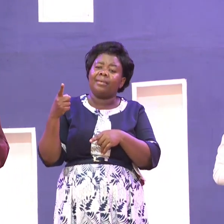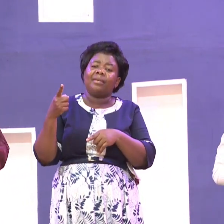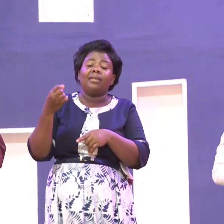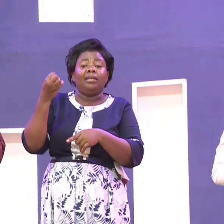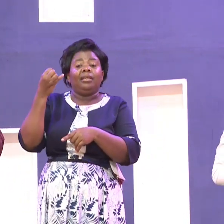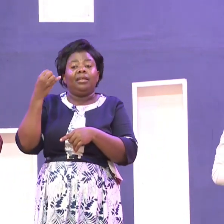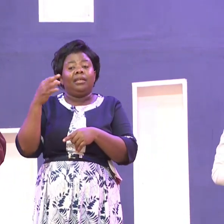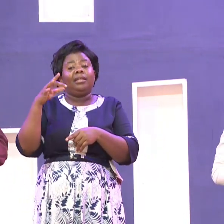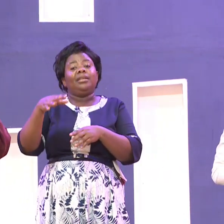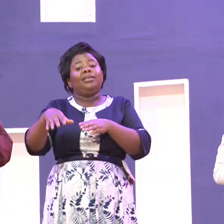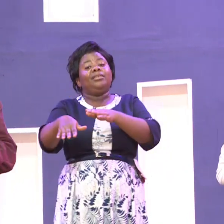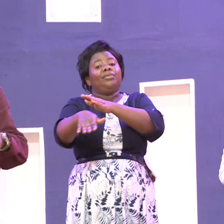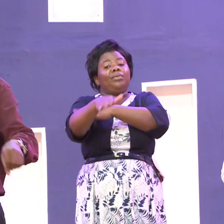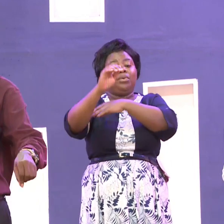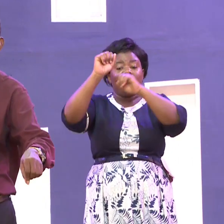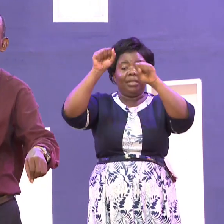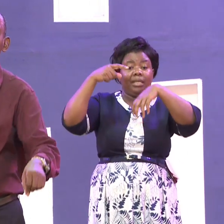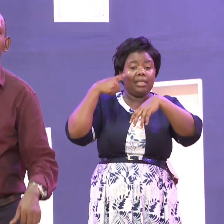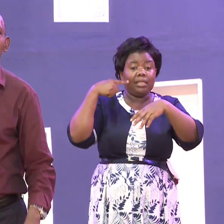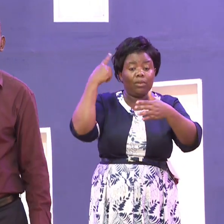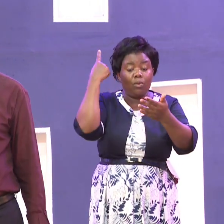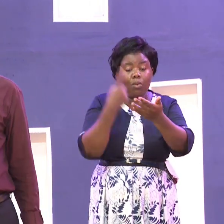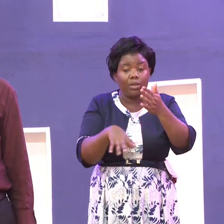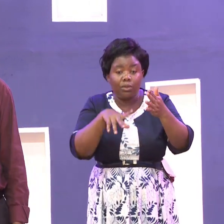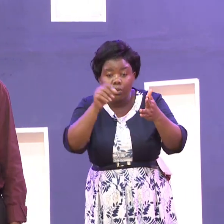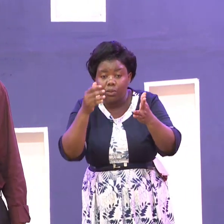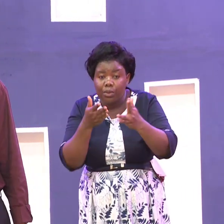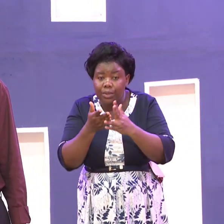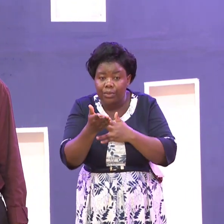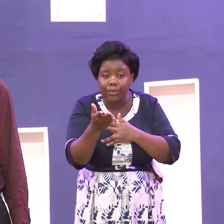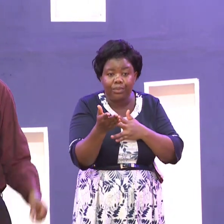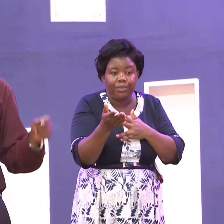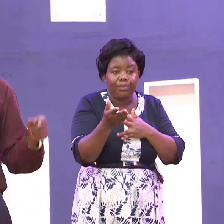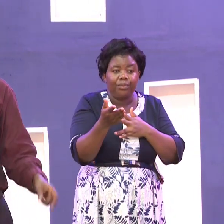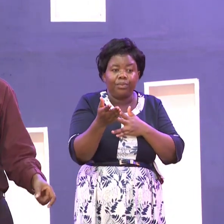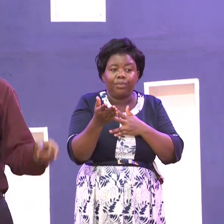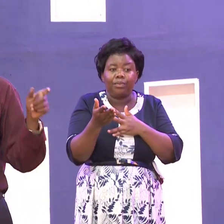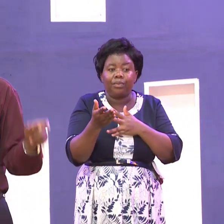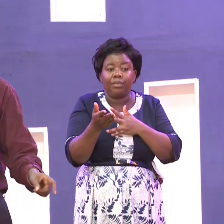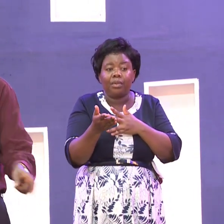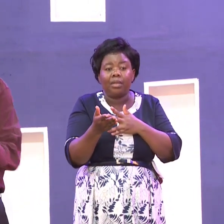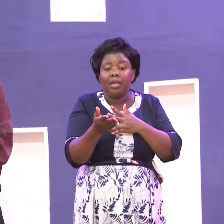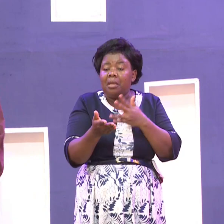implying that if God was seeing what you're going through, he